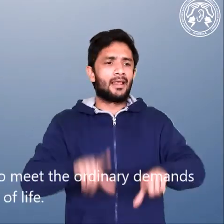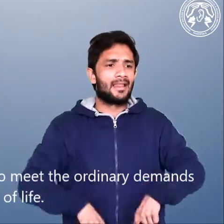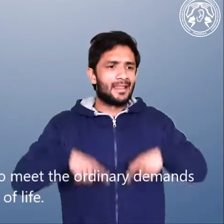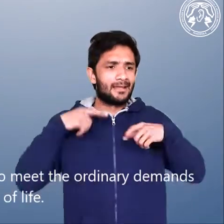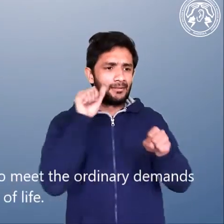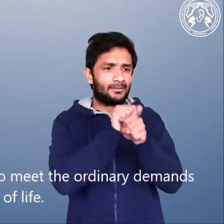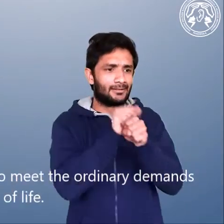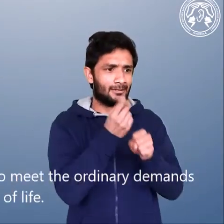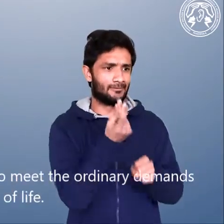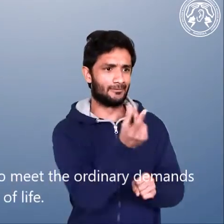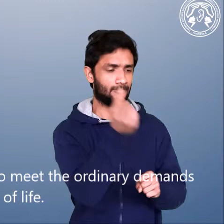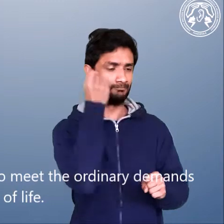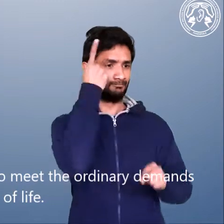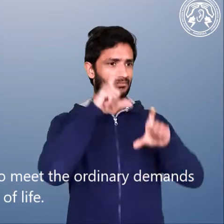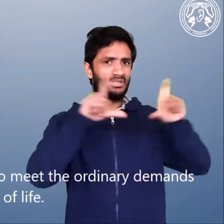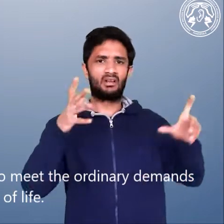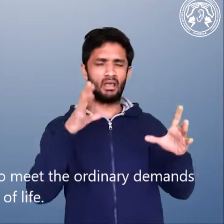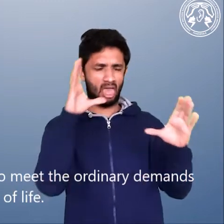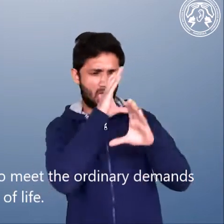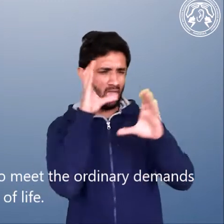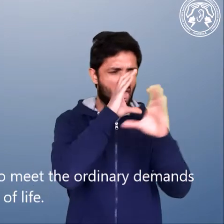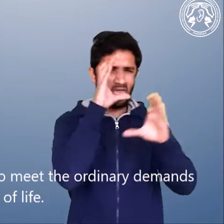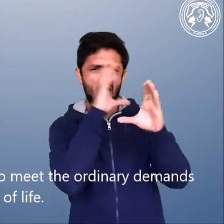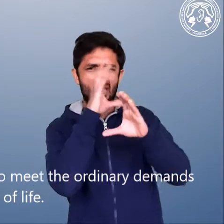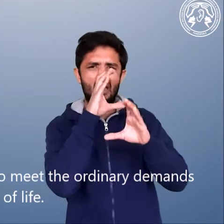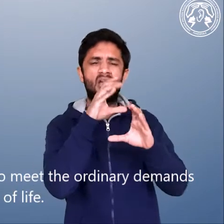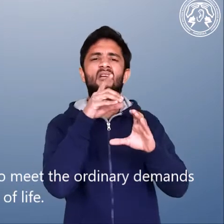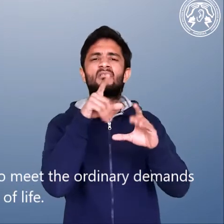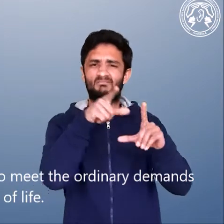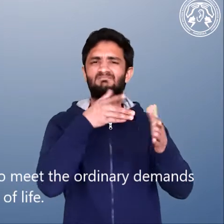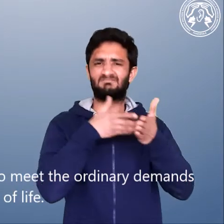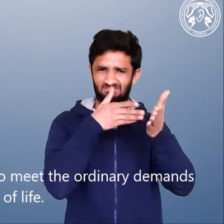Mental illness affects the ability to meet the ordinary demands of life.